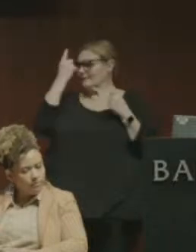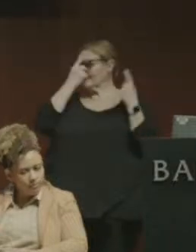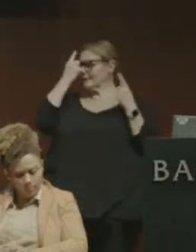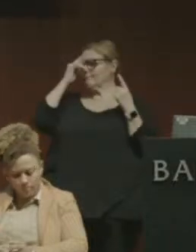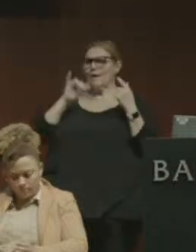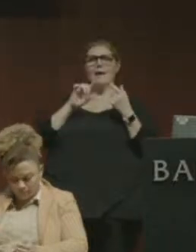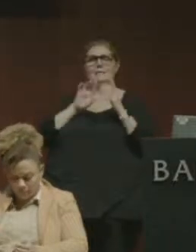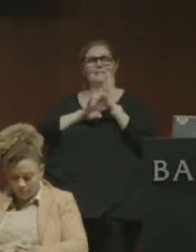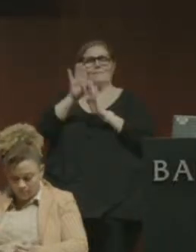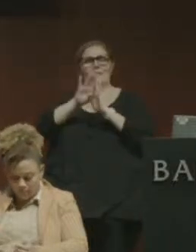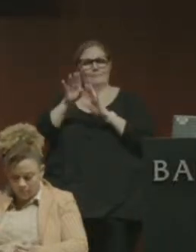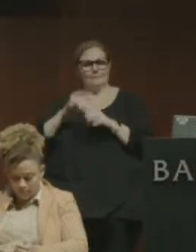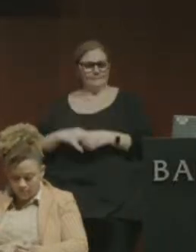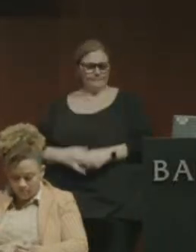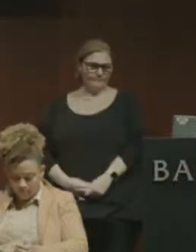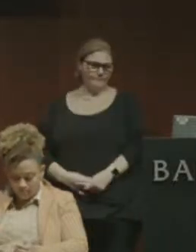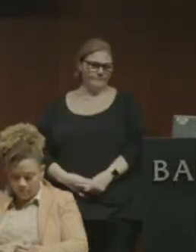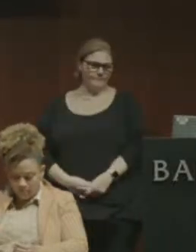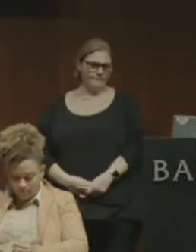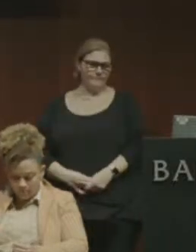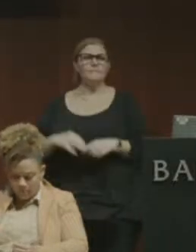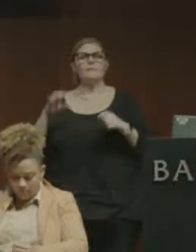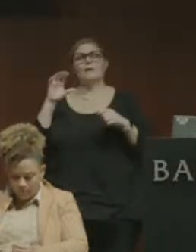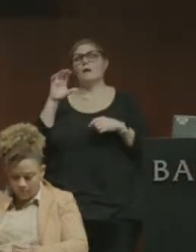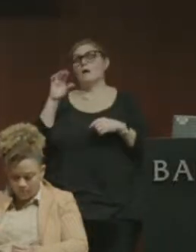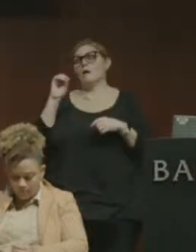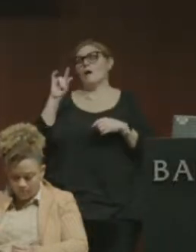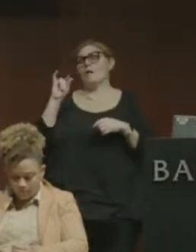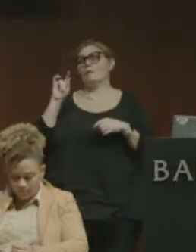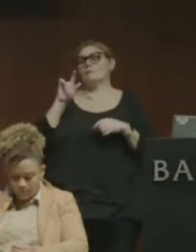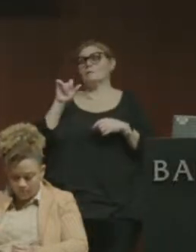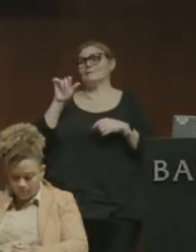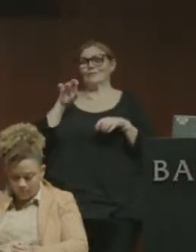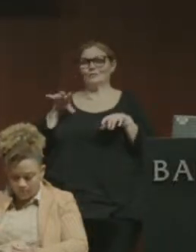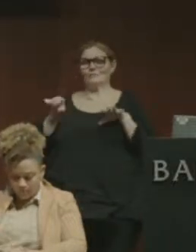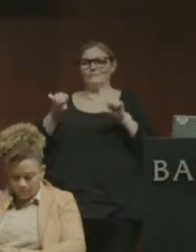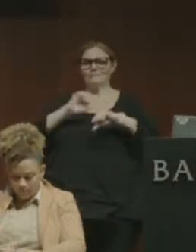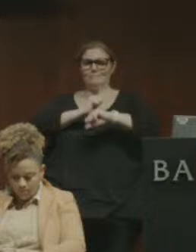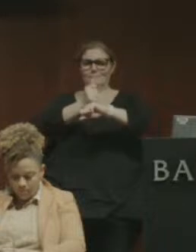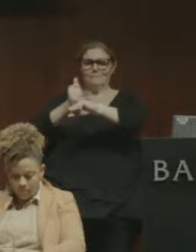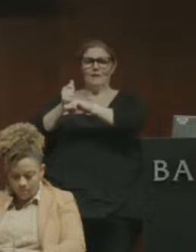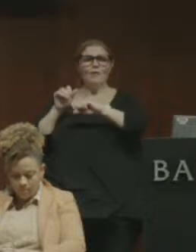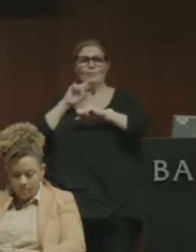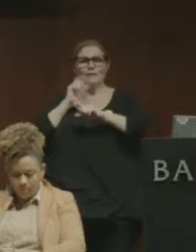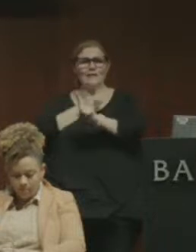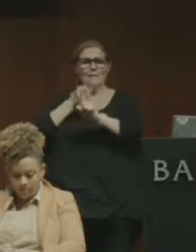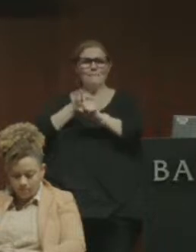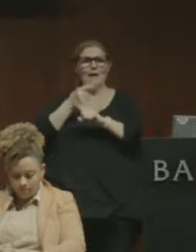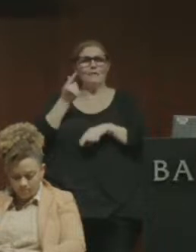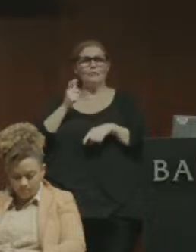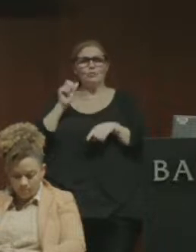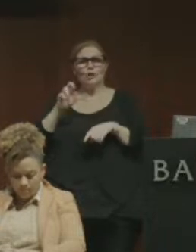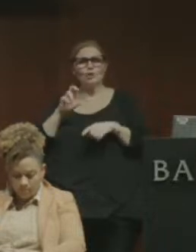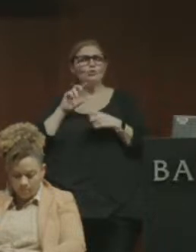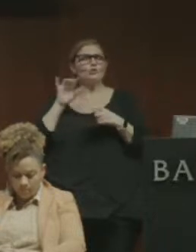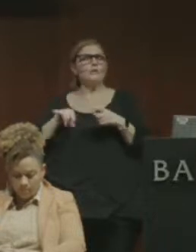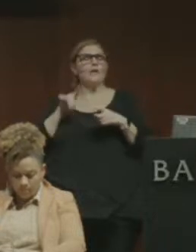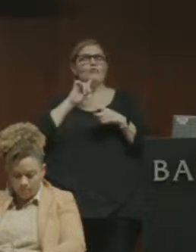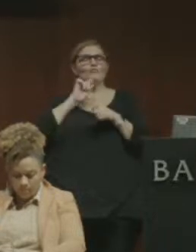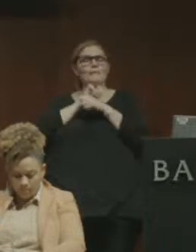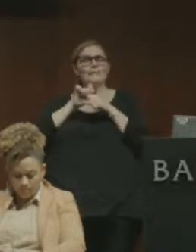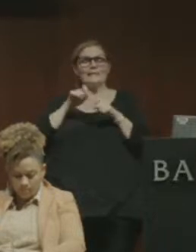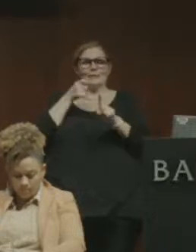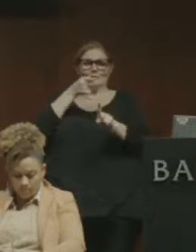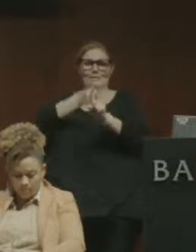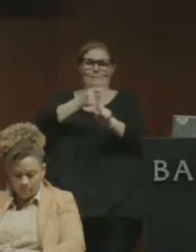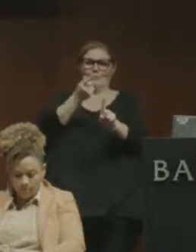about development. So colonization really had impacts on gender, and these